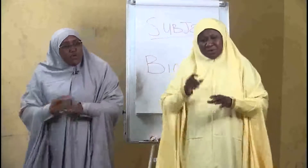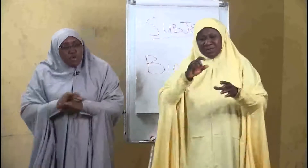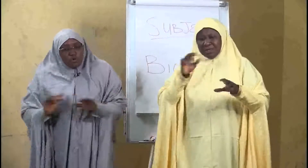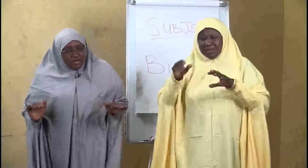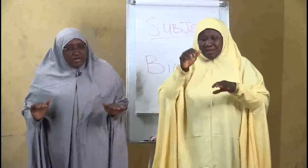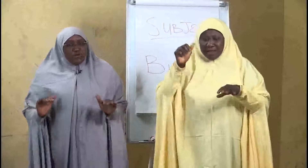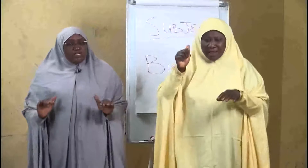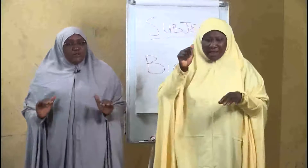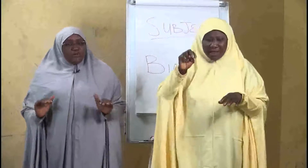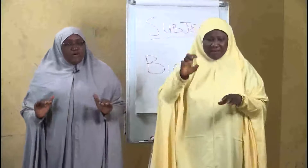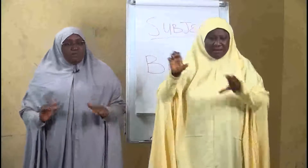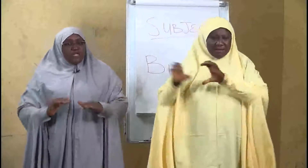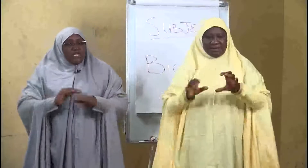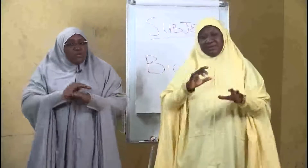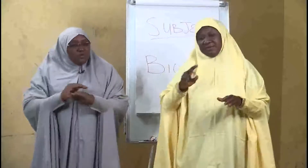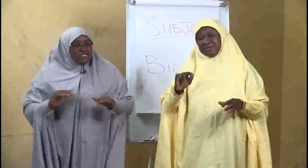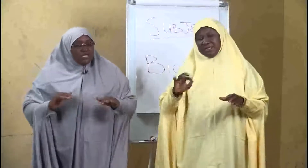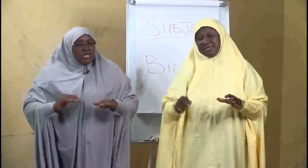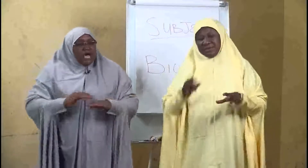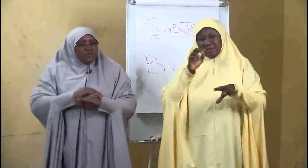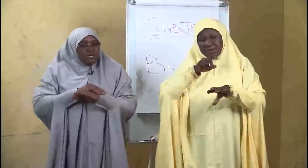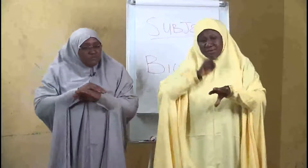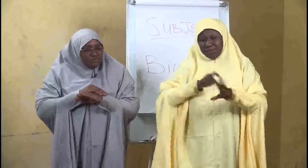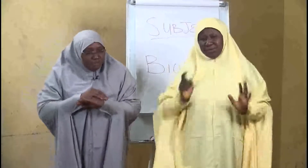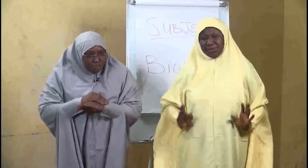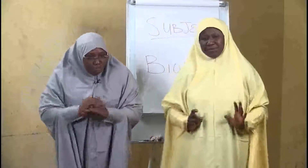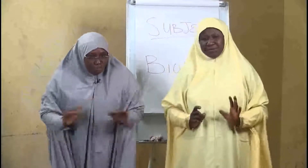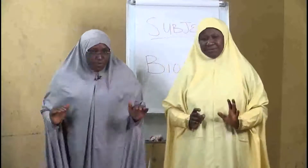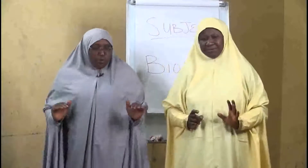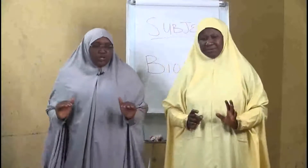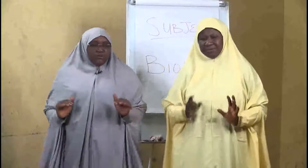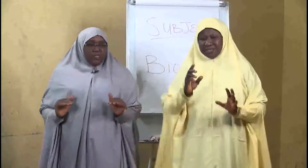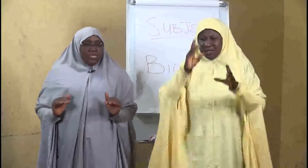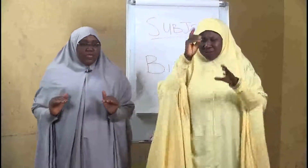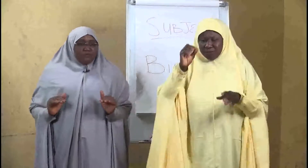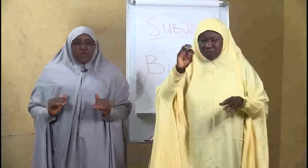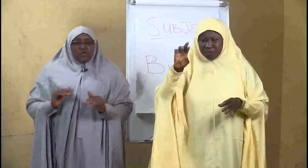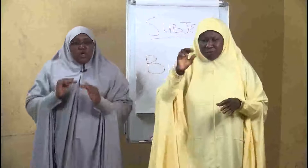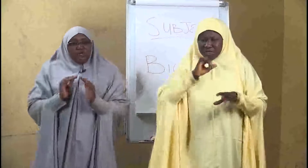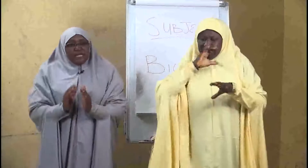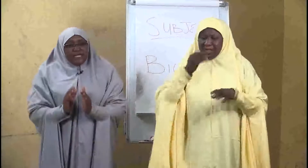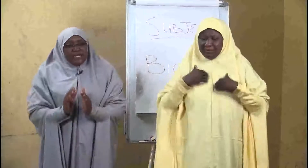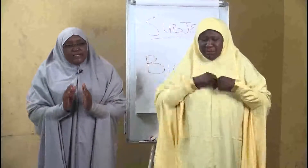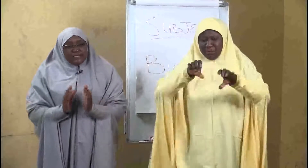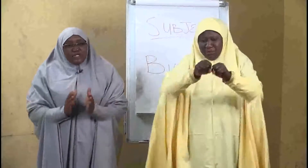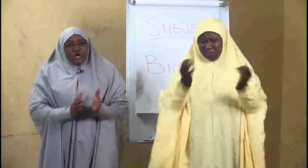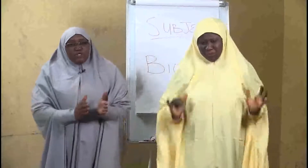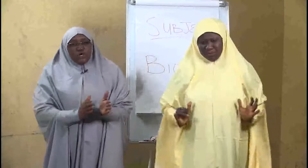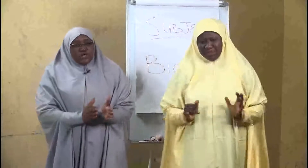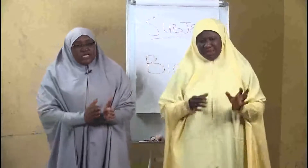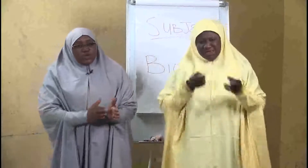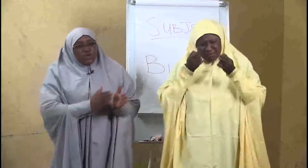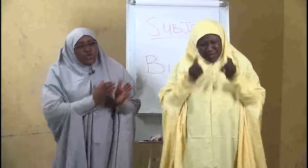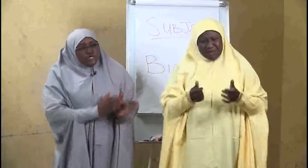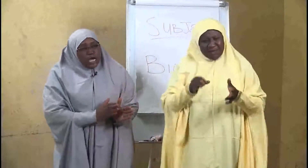period, no more a dormancy period, meaning the dormancy has been broken. So immediately seed comes